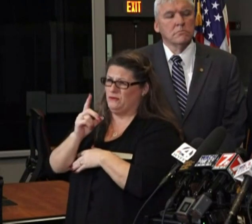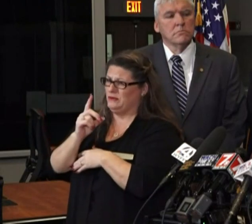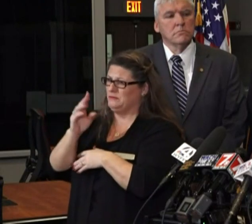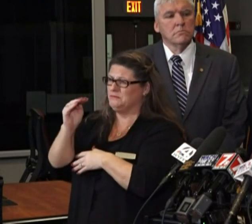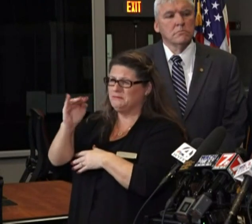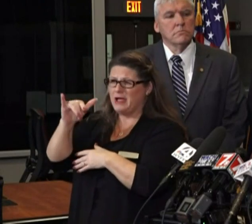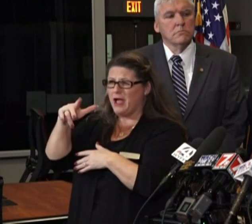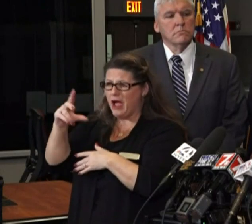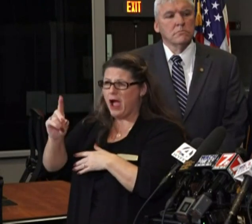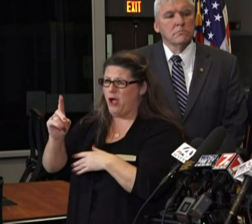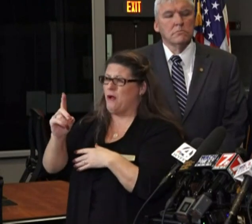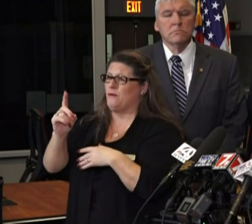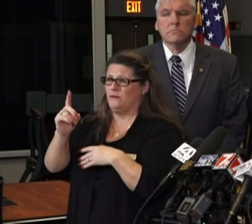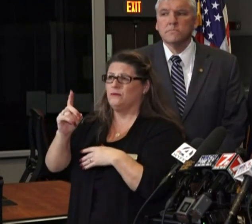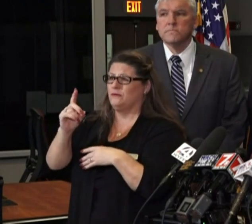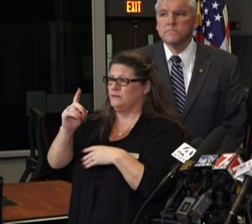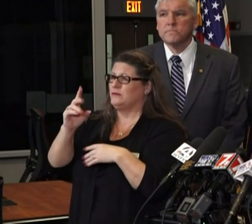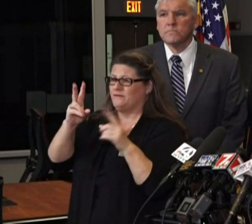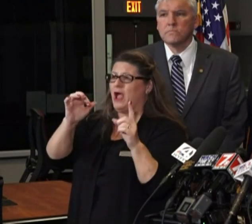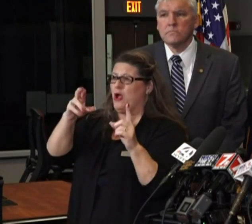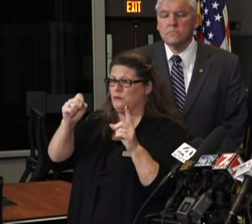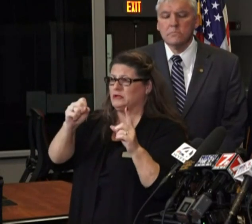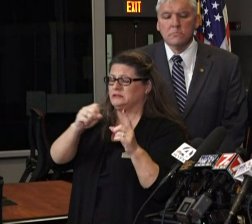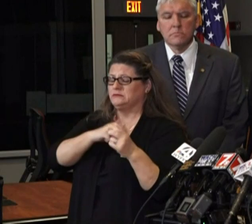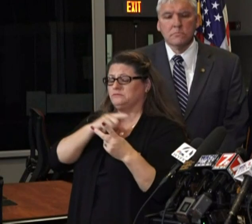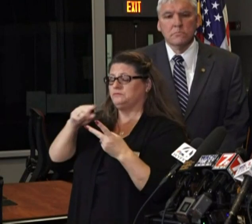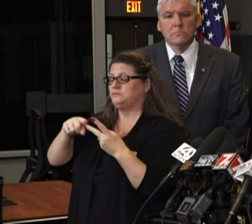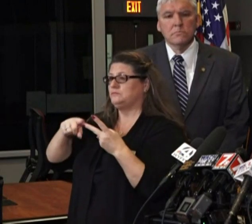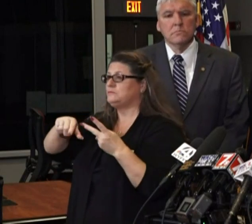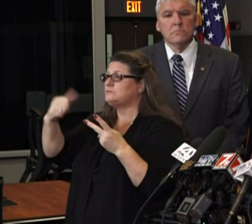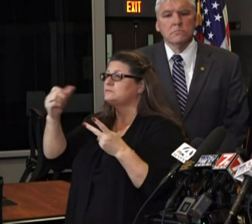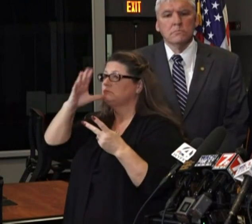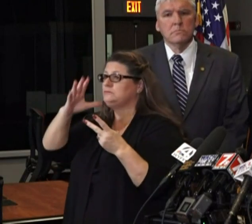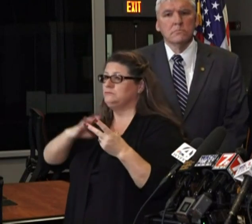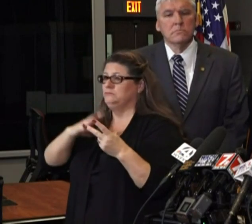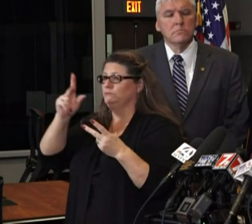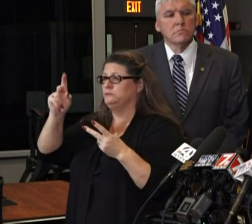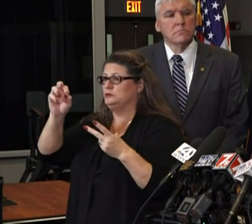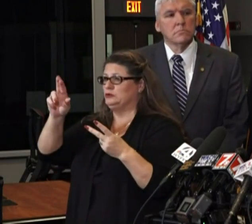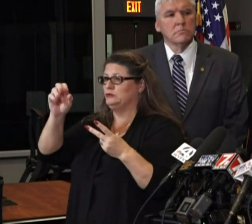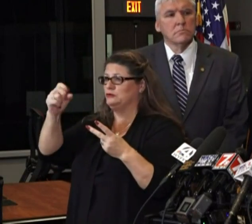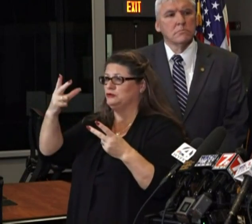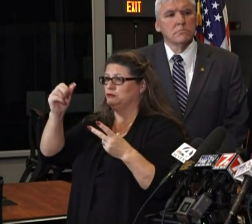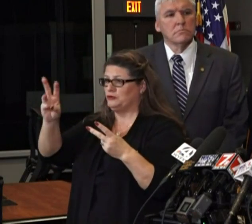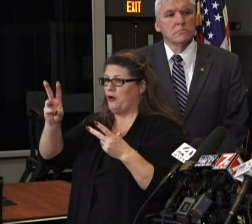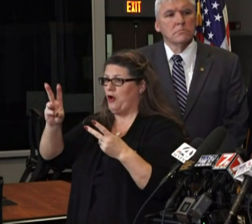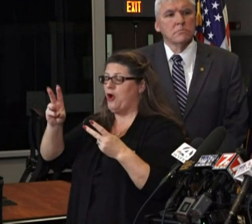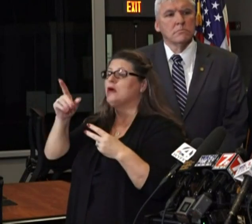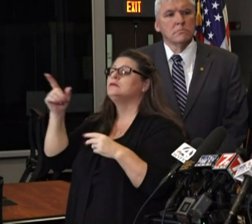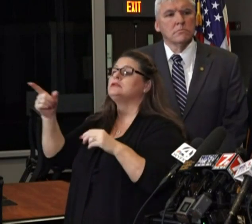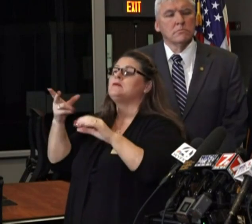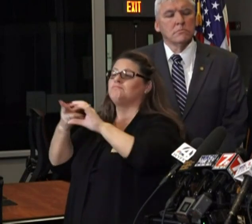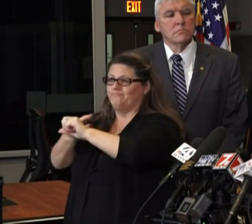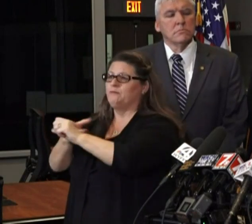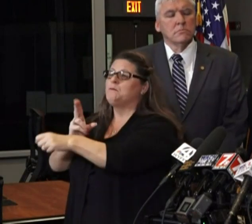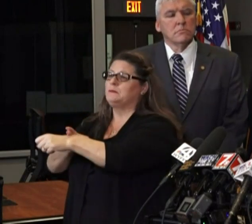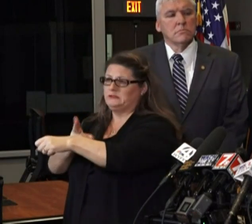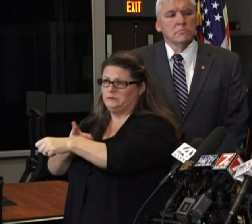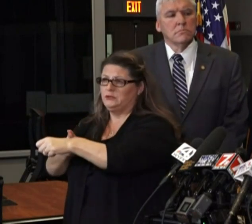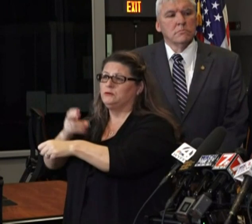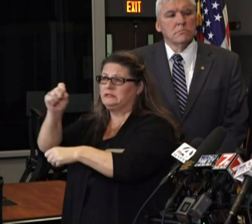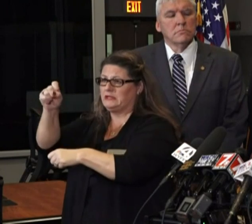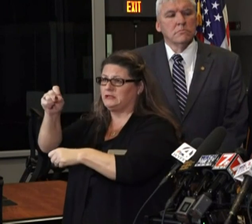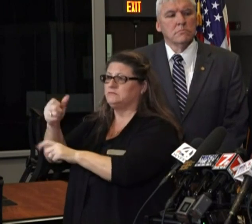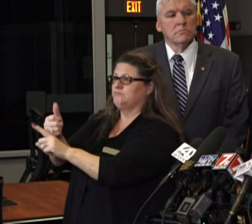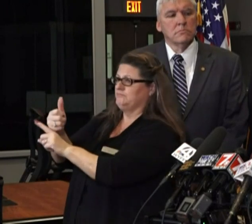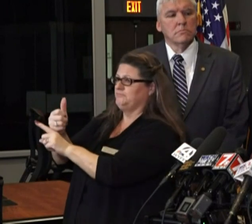The other patient is a woman in Kershaw County who is currently hospitalized and in isolation.